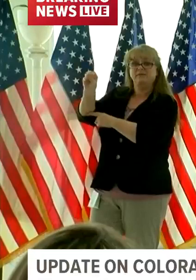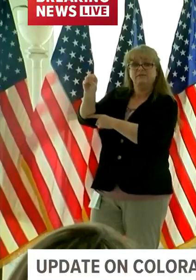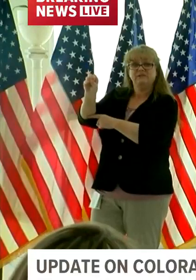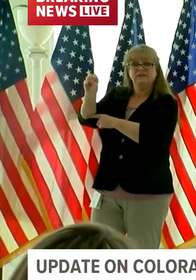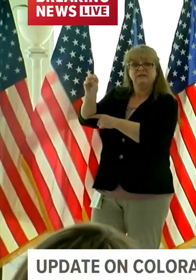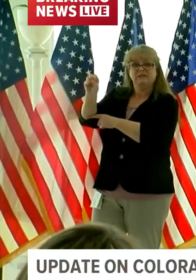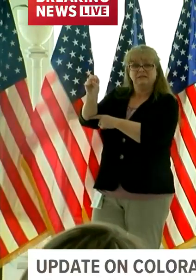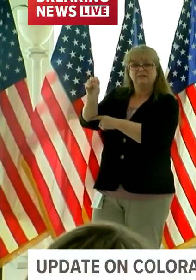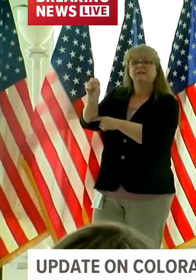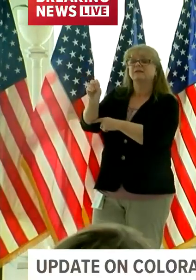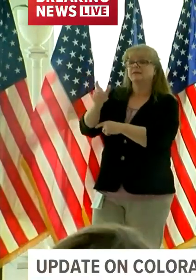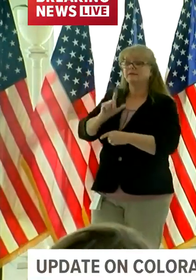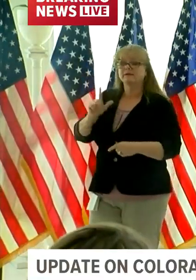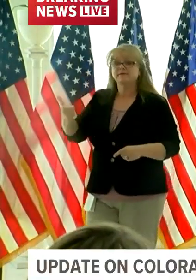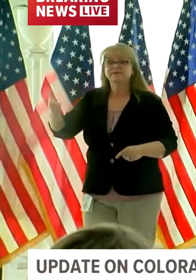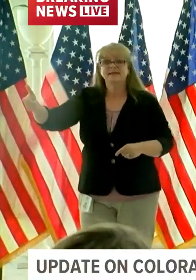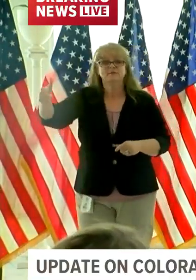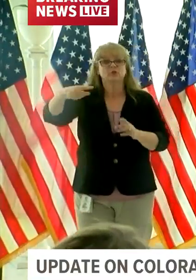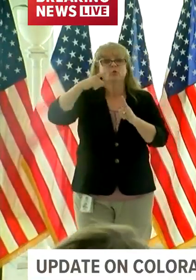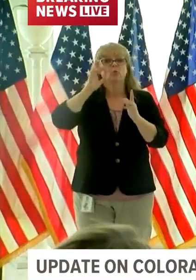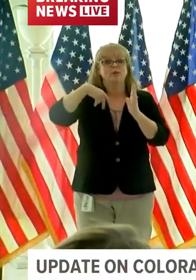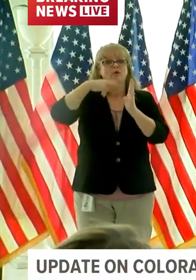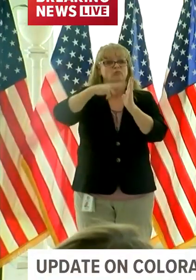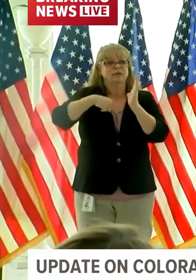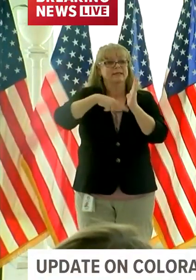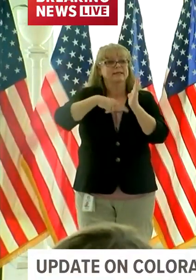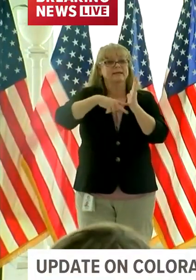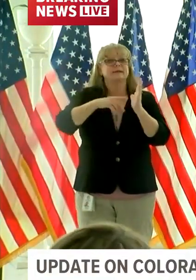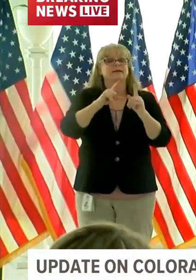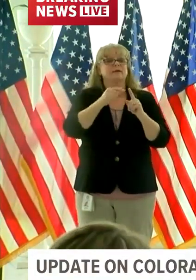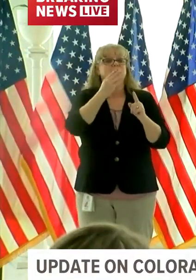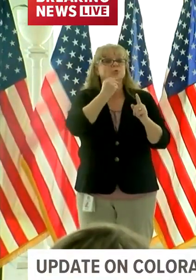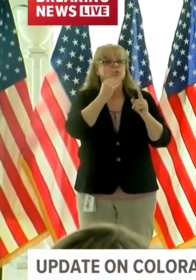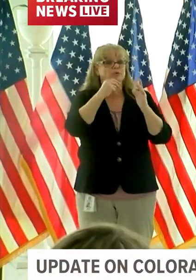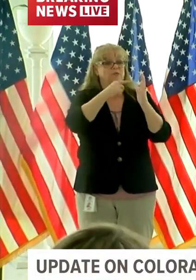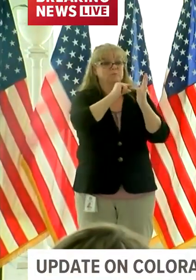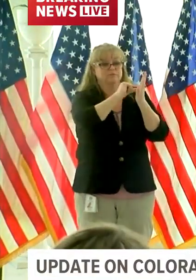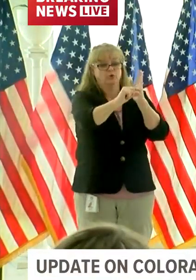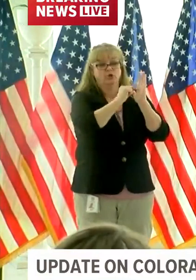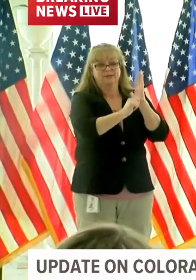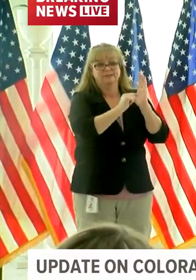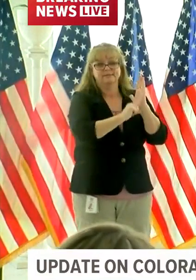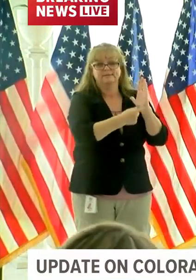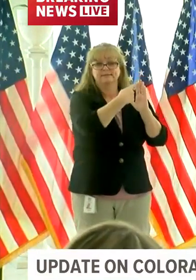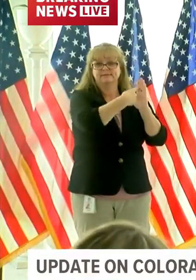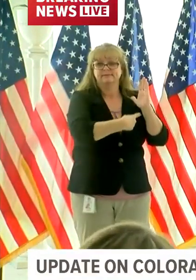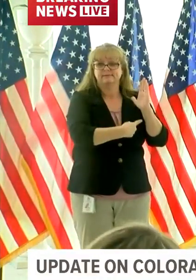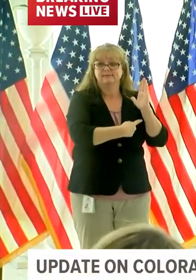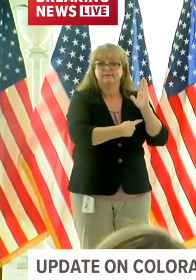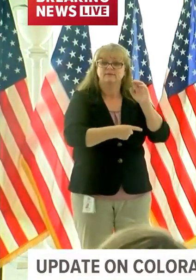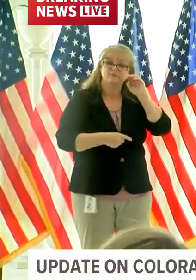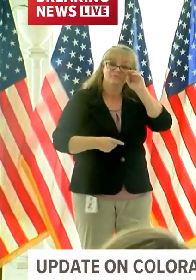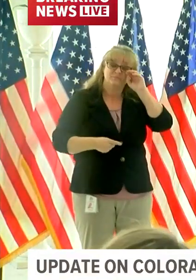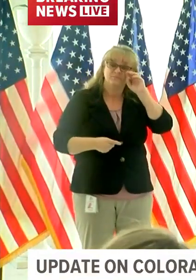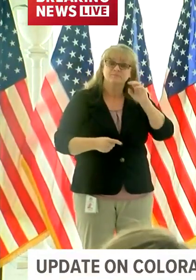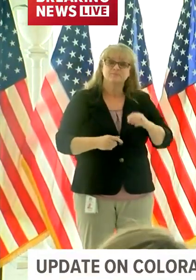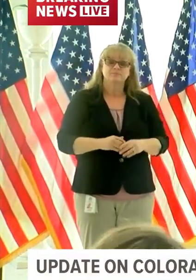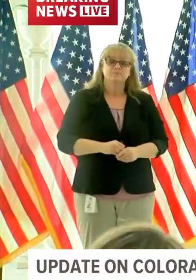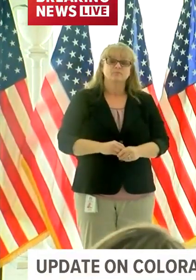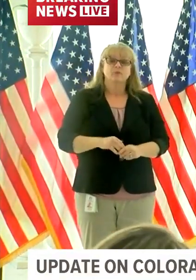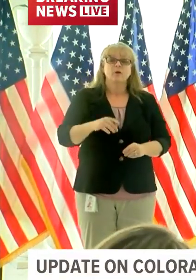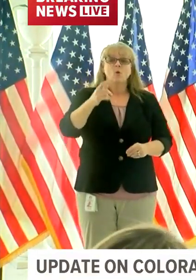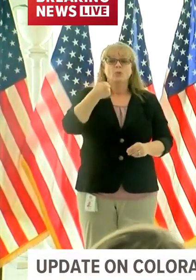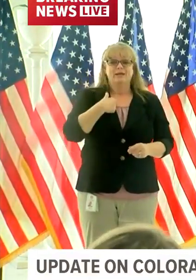only will this Passover there not be any kind of event like that, but also there's often an intergenerational getting together. So